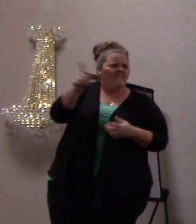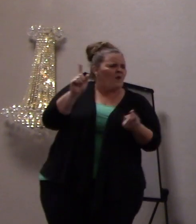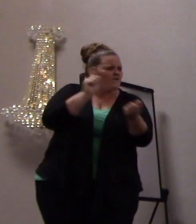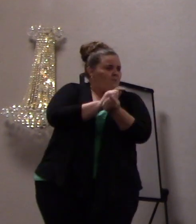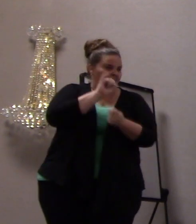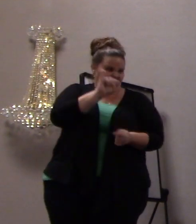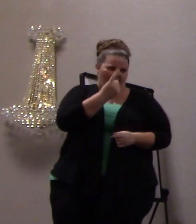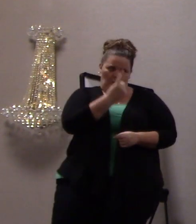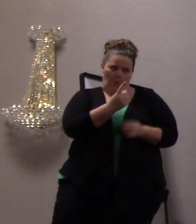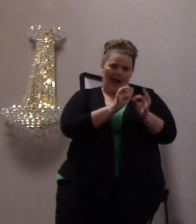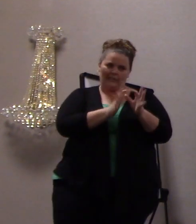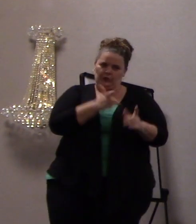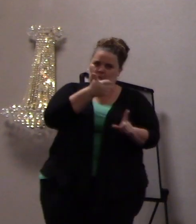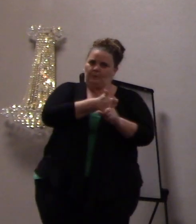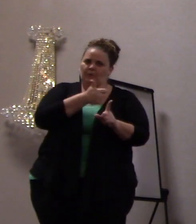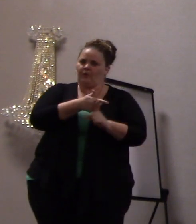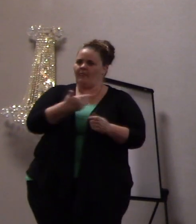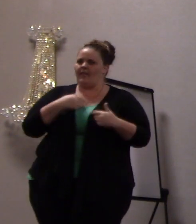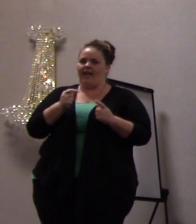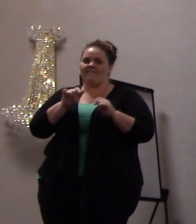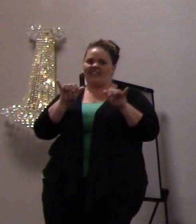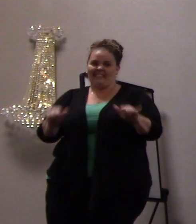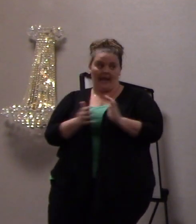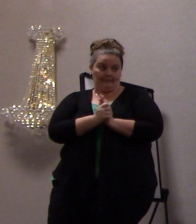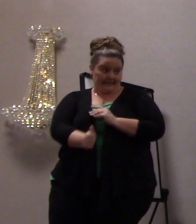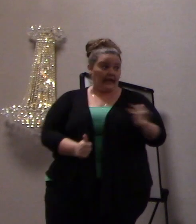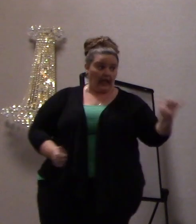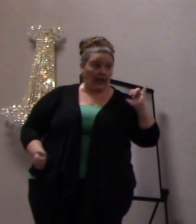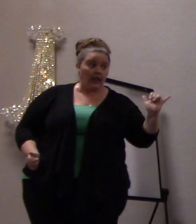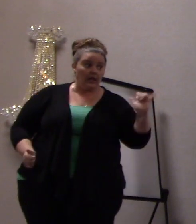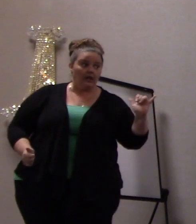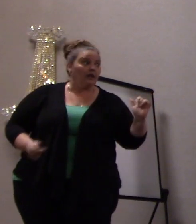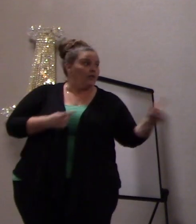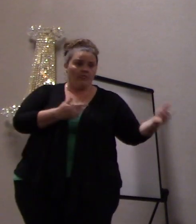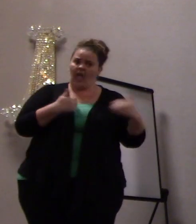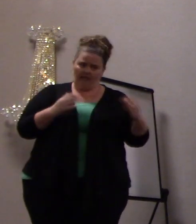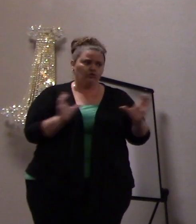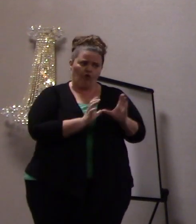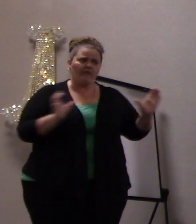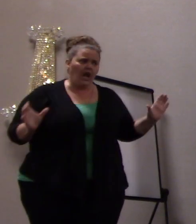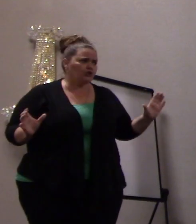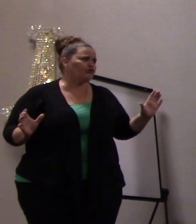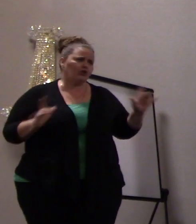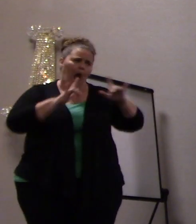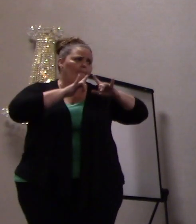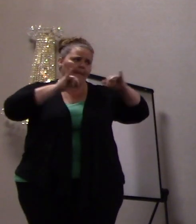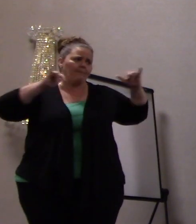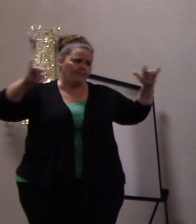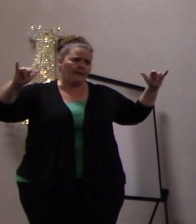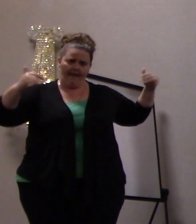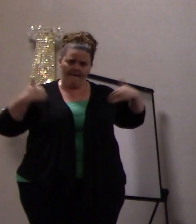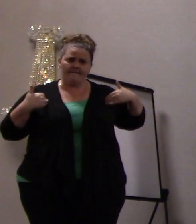that interpreter that they have the same skill as you? They've got the certifications and